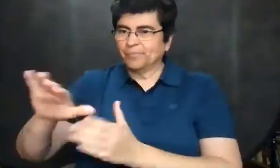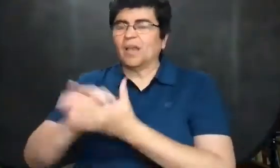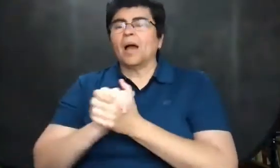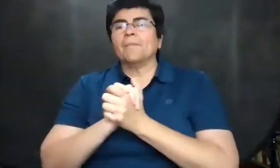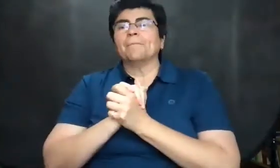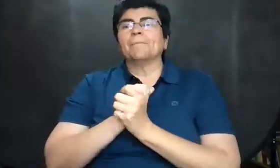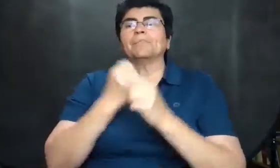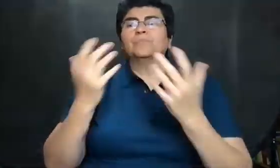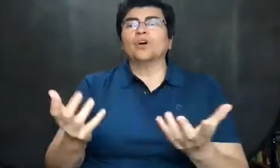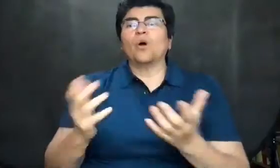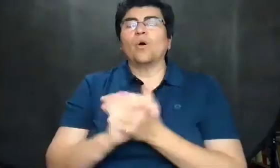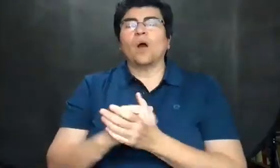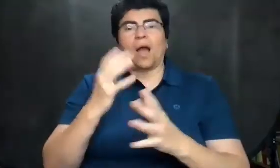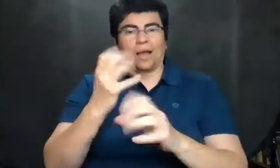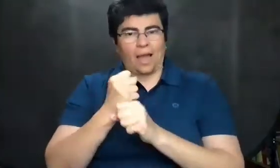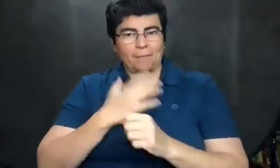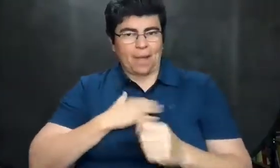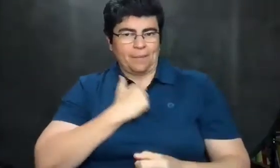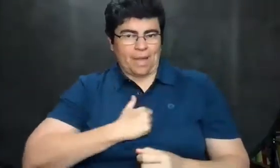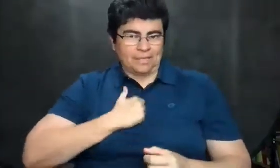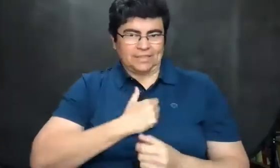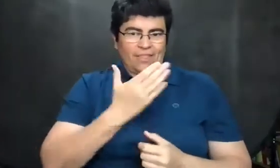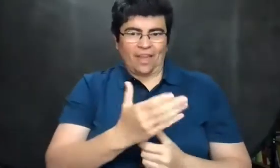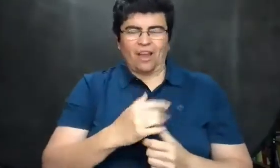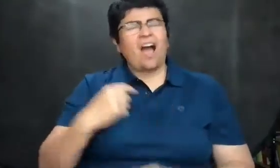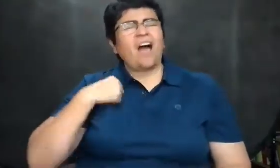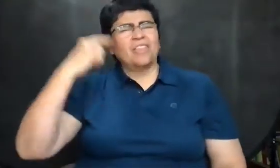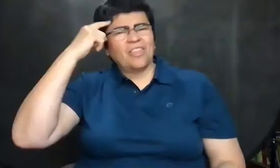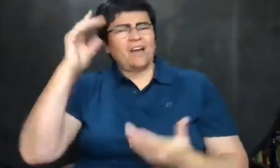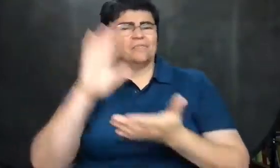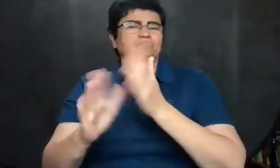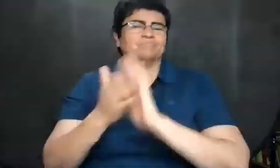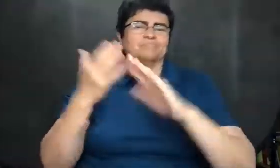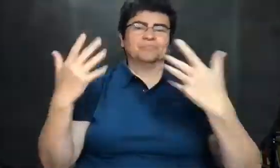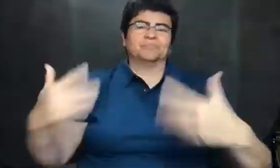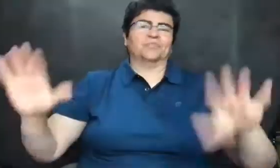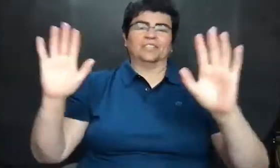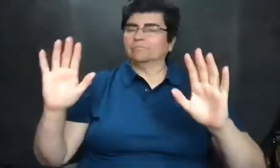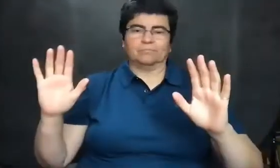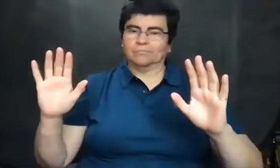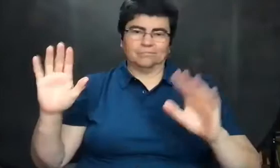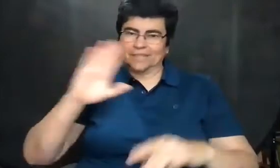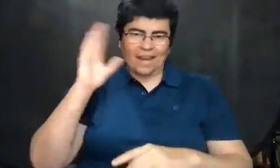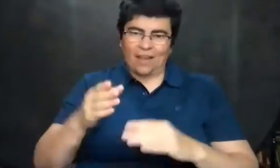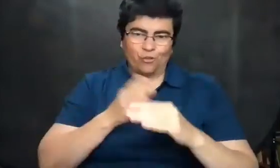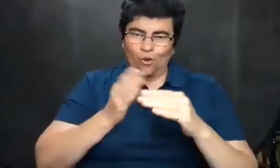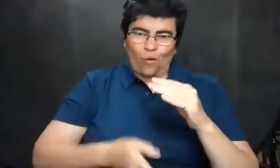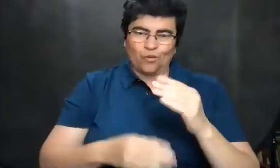so I made my amends there, you know, and I thought it was over, you know, but it's never over, you know. It's never over because we